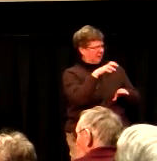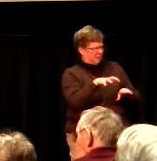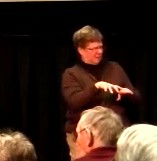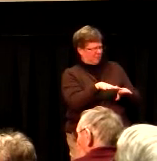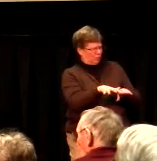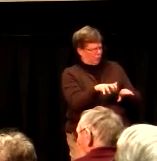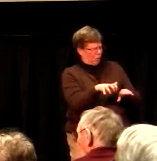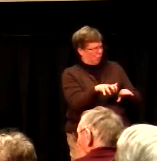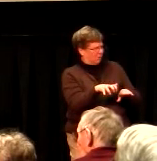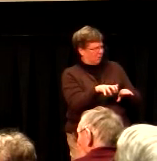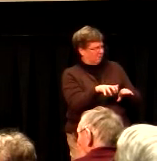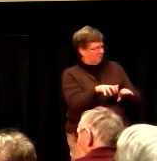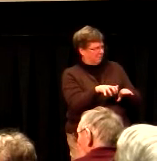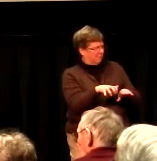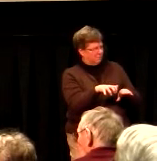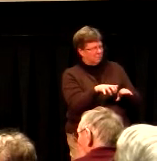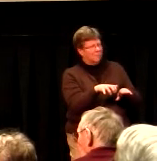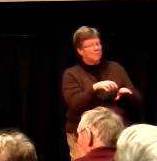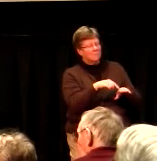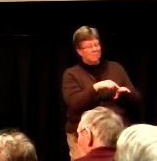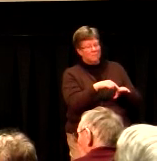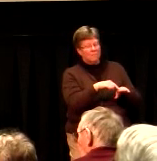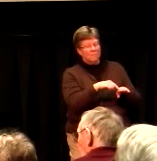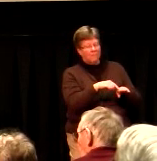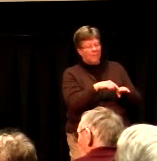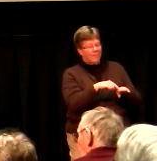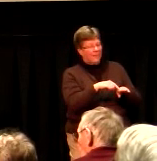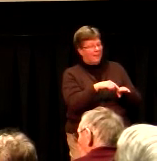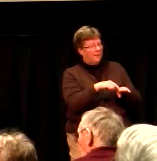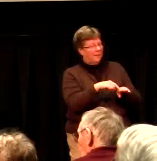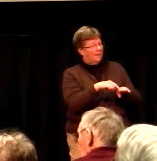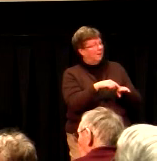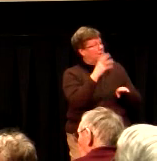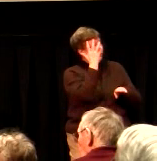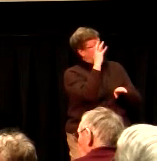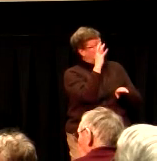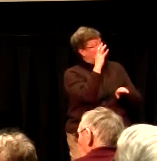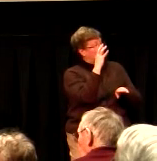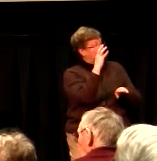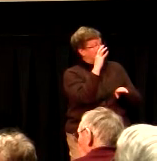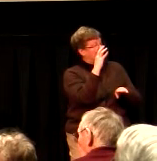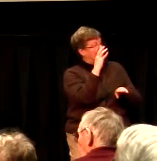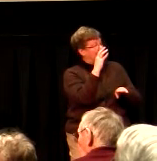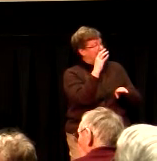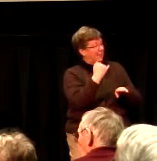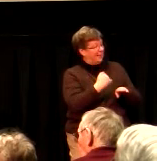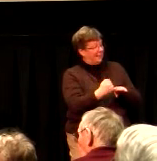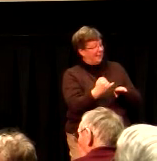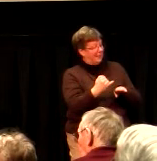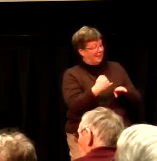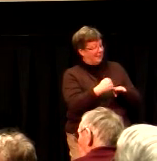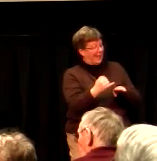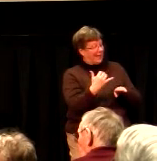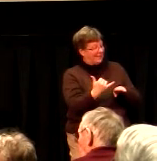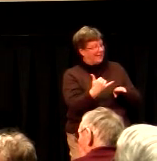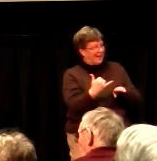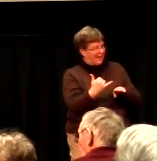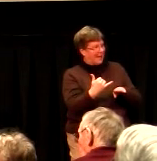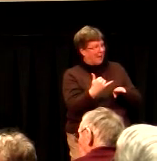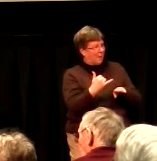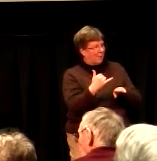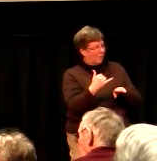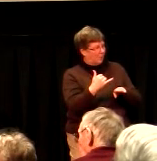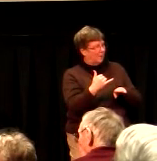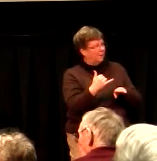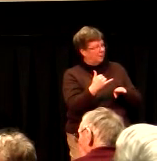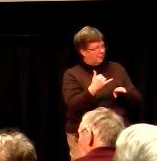not the roots to support that, that tree line is going further towards the poles, and that shrubs are going